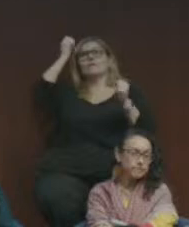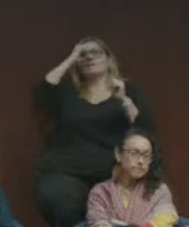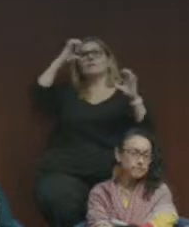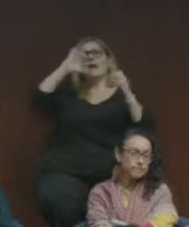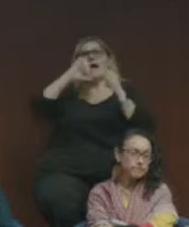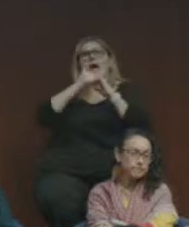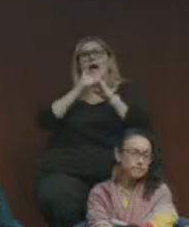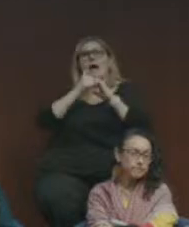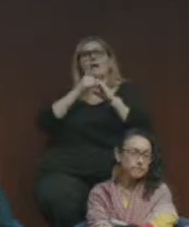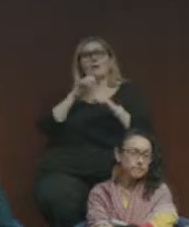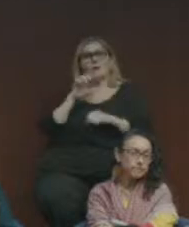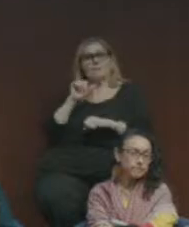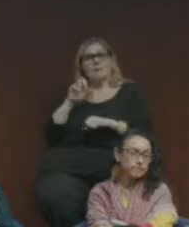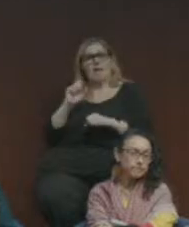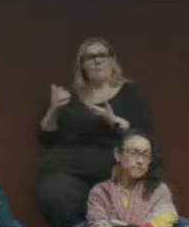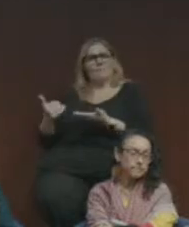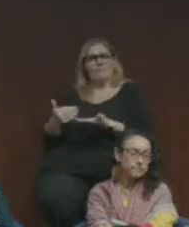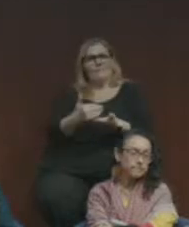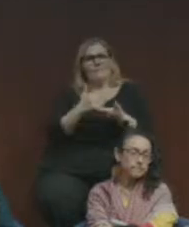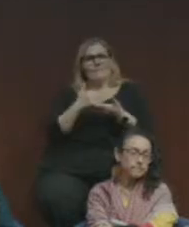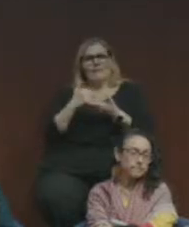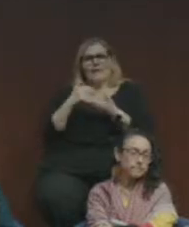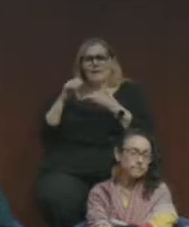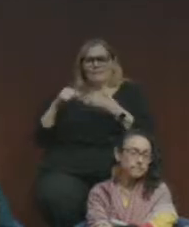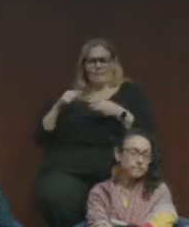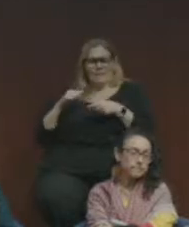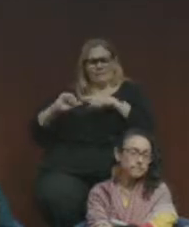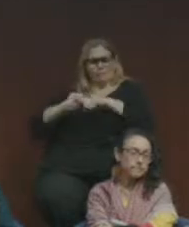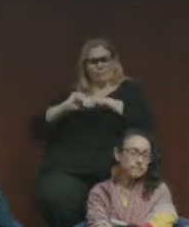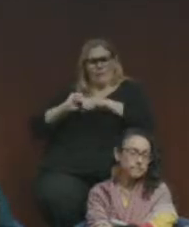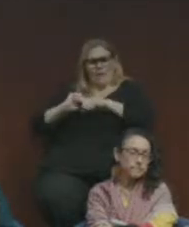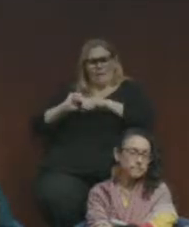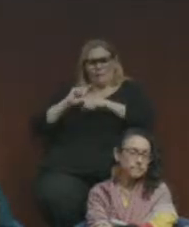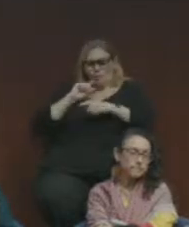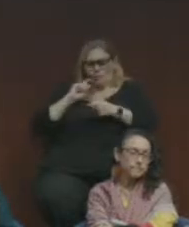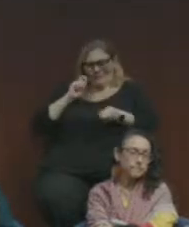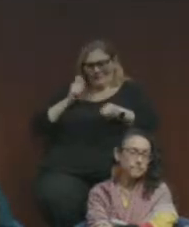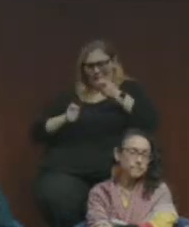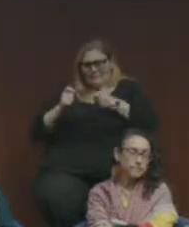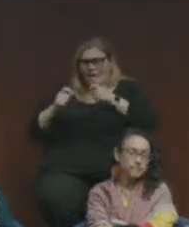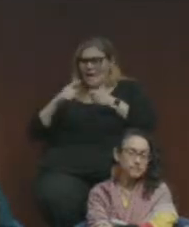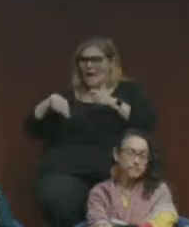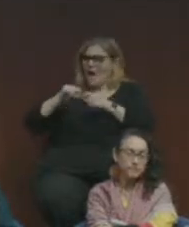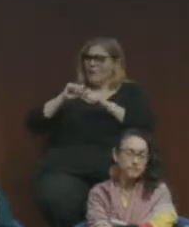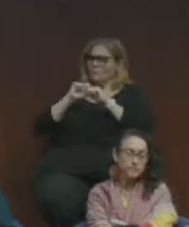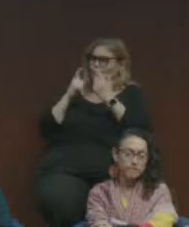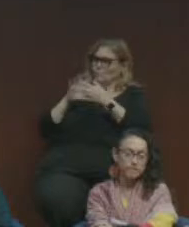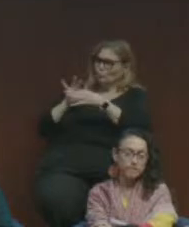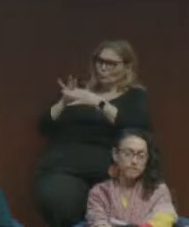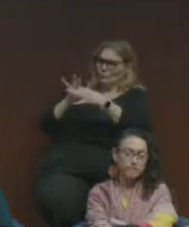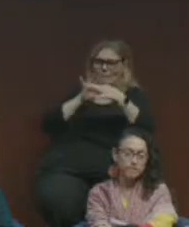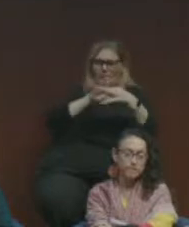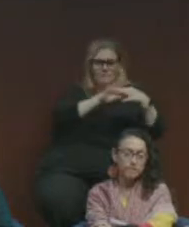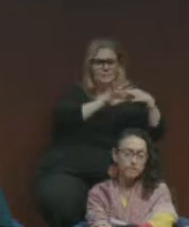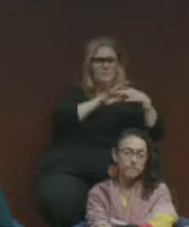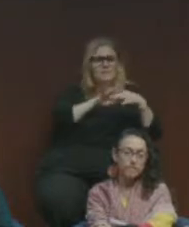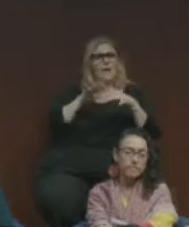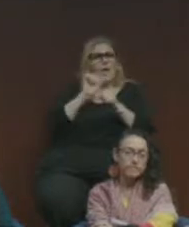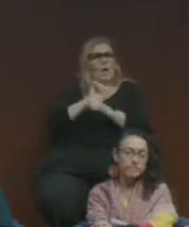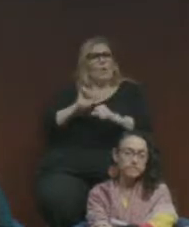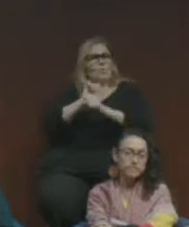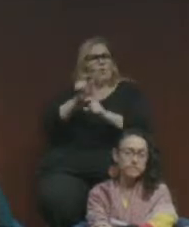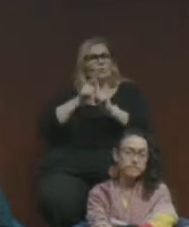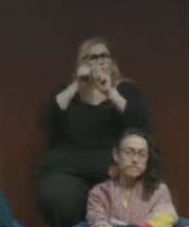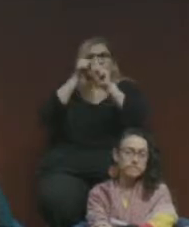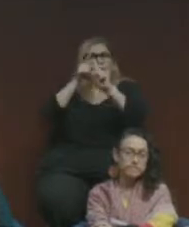harness care as a praxis to reconfigure our social relations and work towards